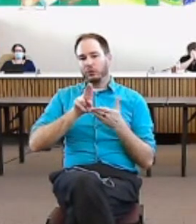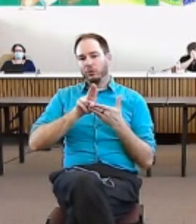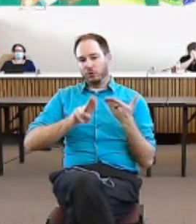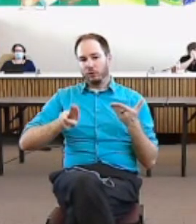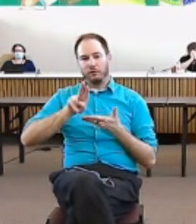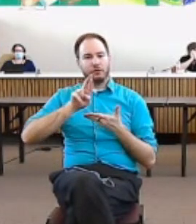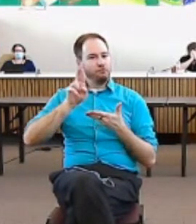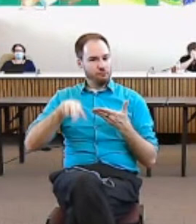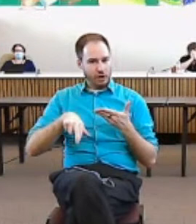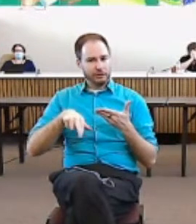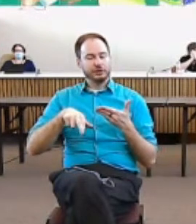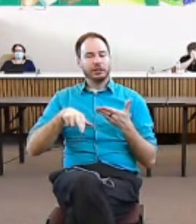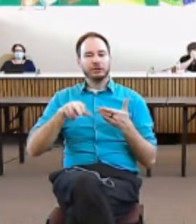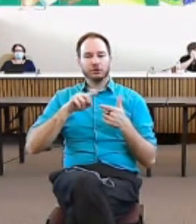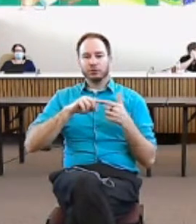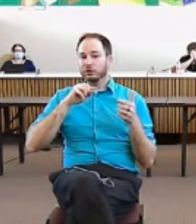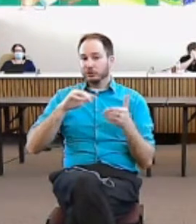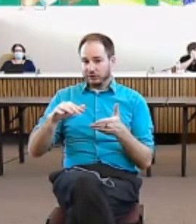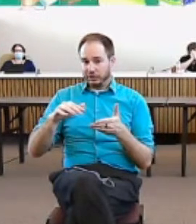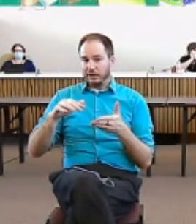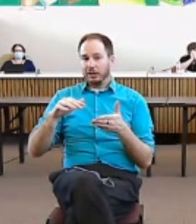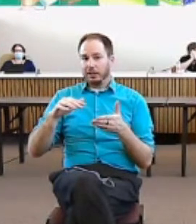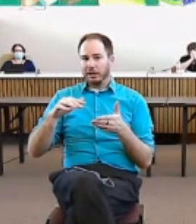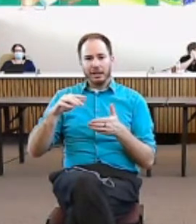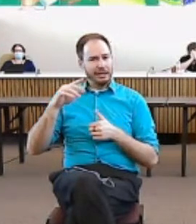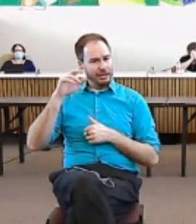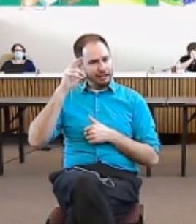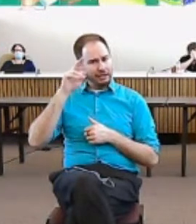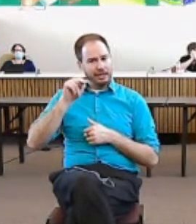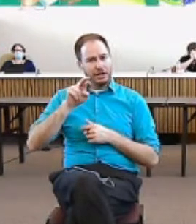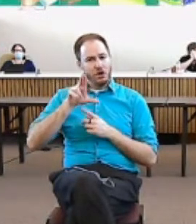University of Rochester to study neuroscience.